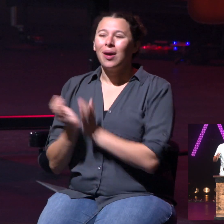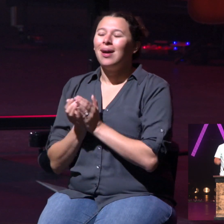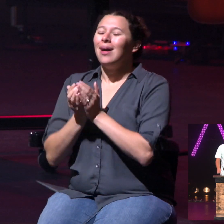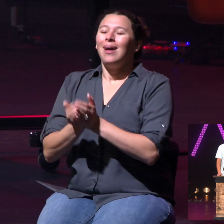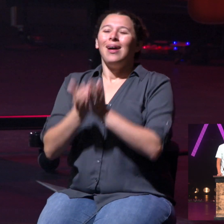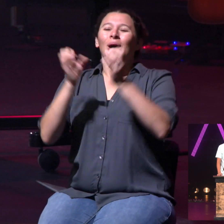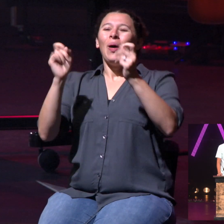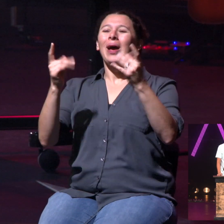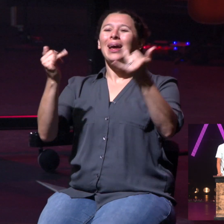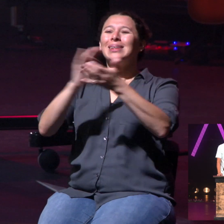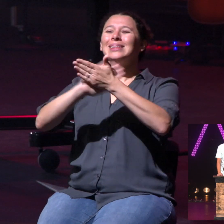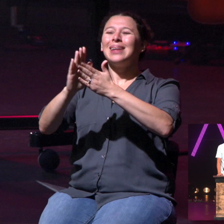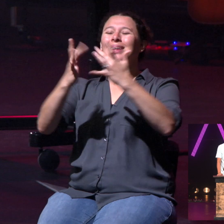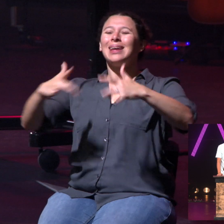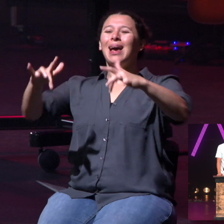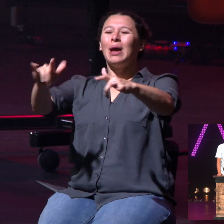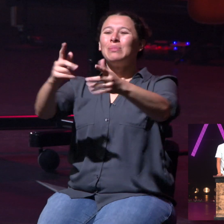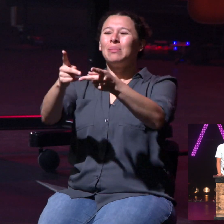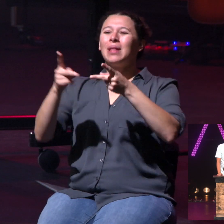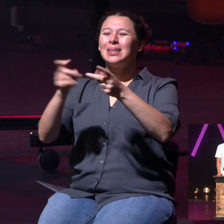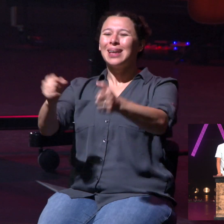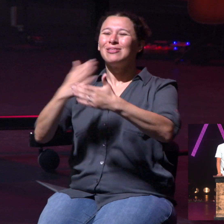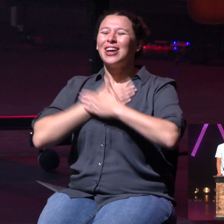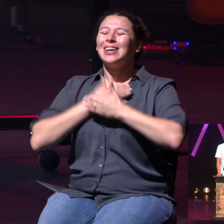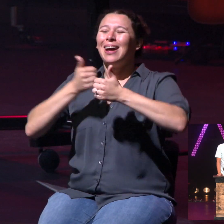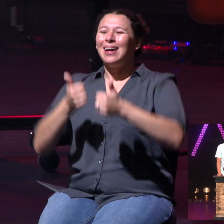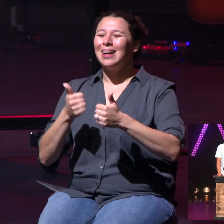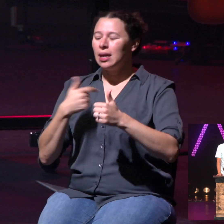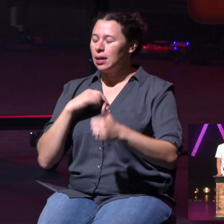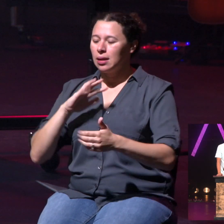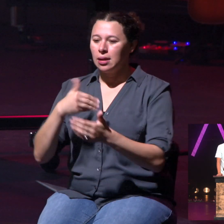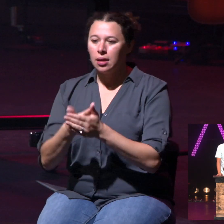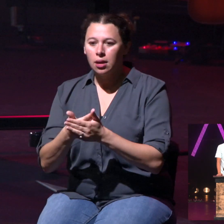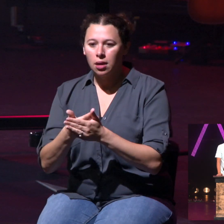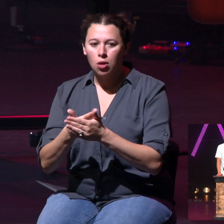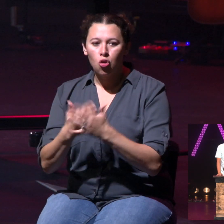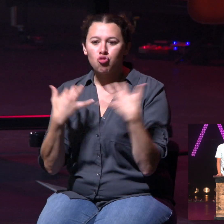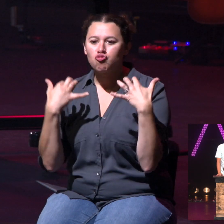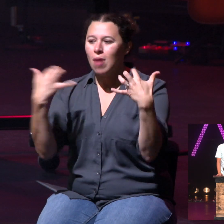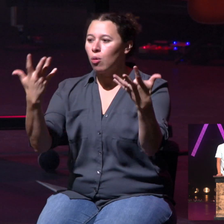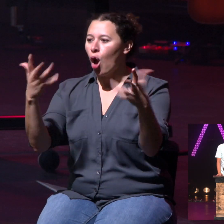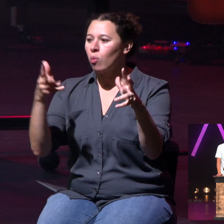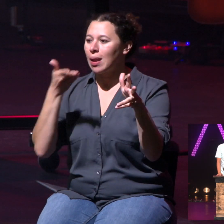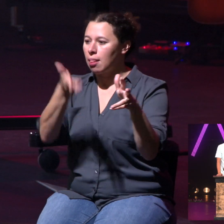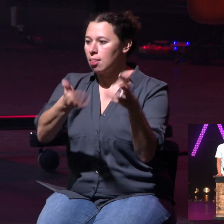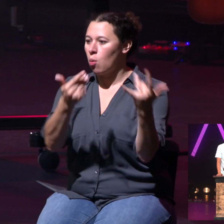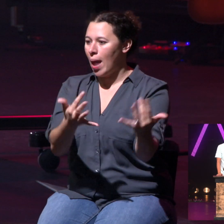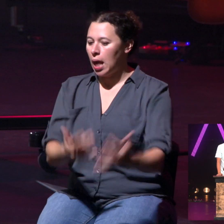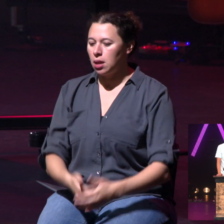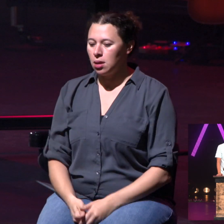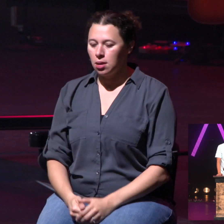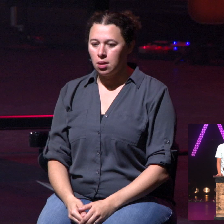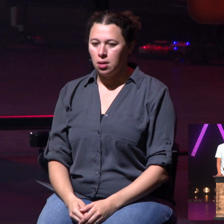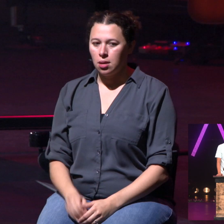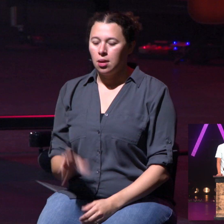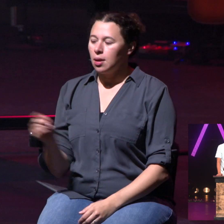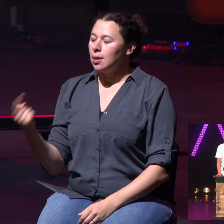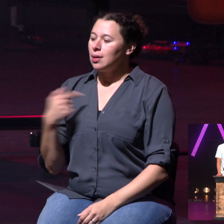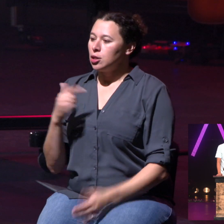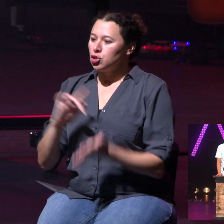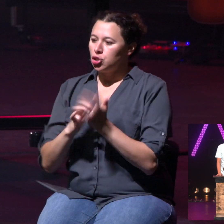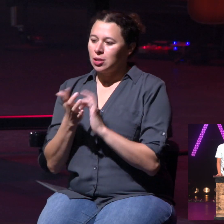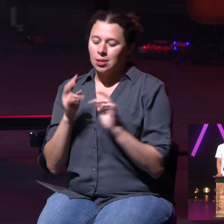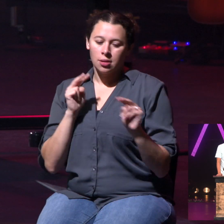Jesus went ashore, he saw a great crowd, and he had compassion on them, because they were like sheep without a